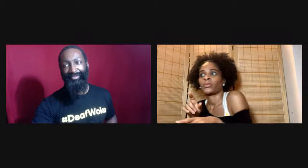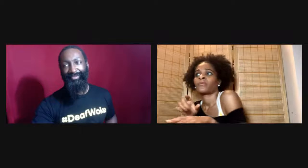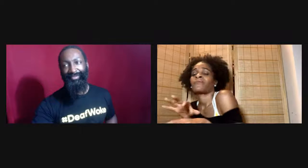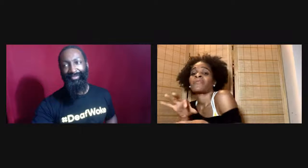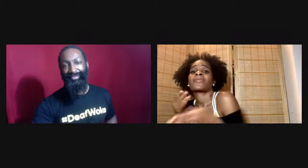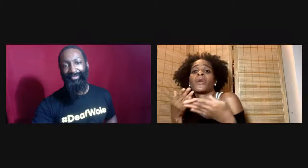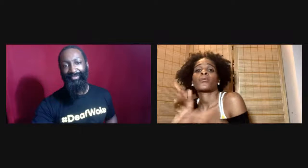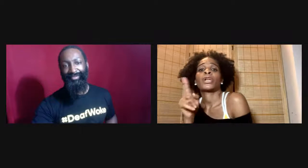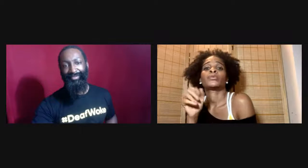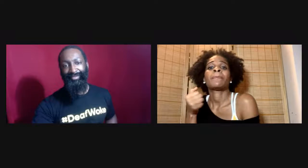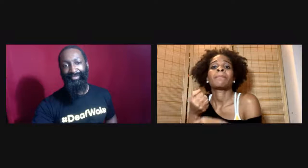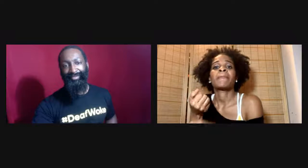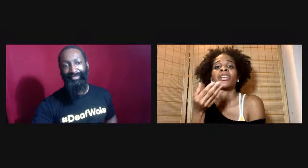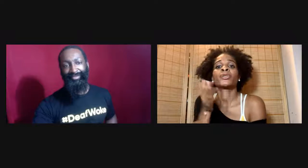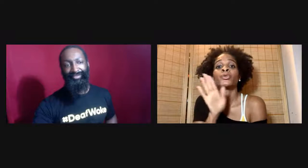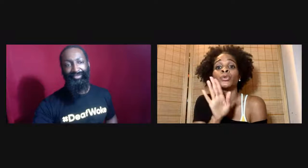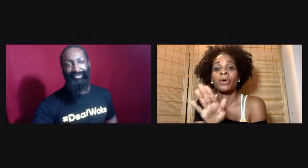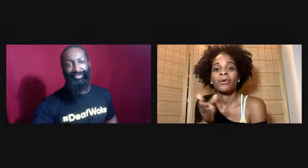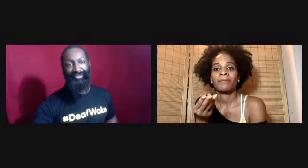producing wealth for them.